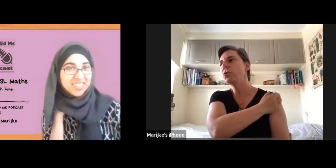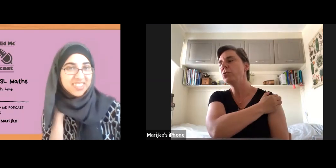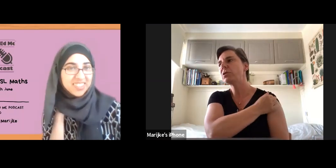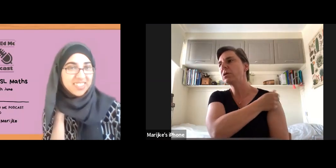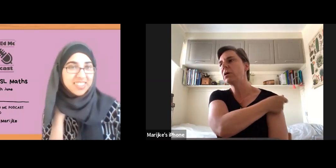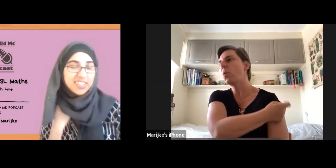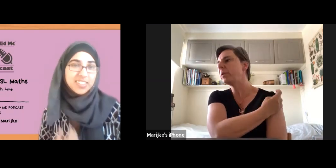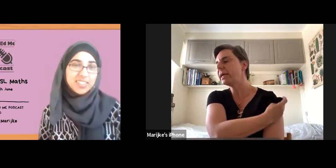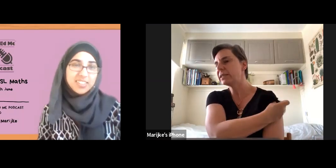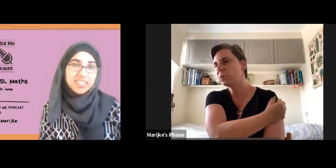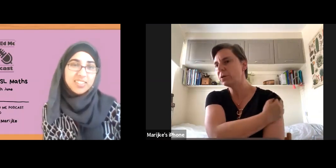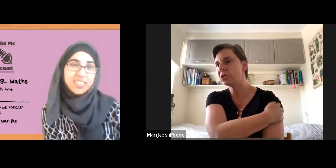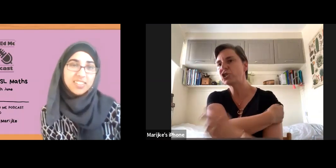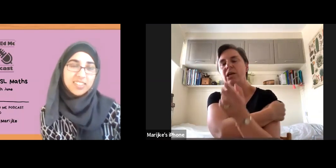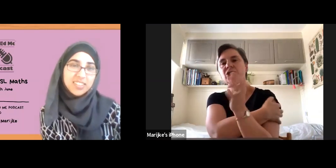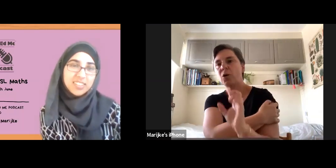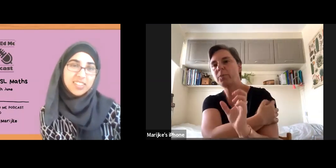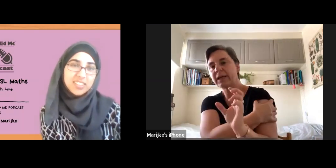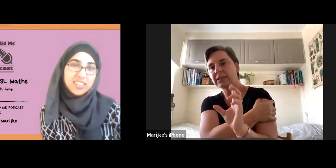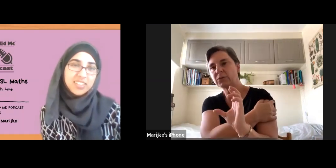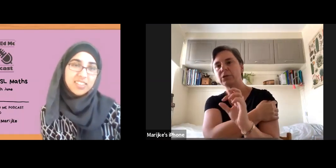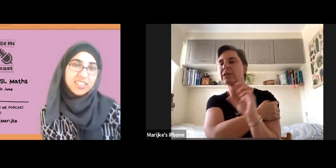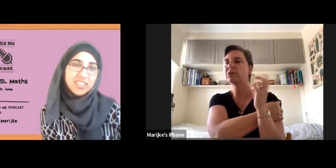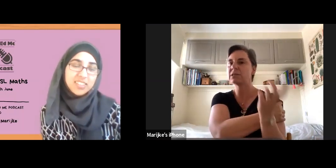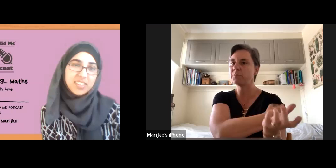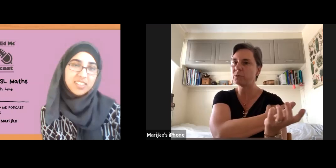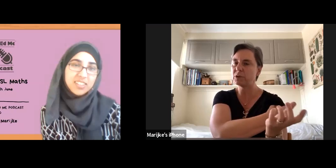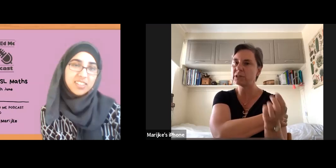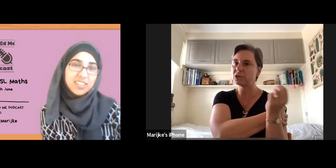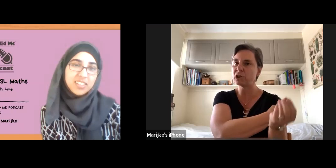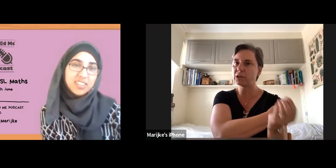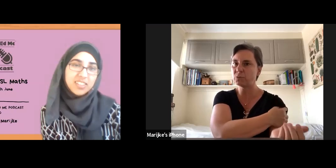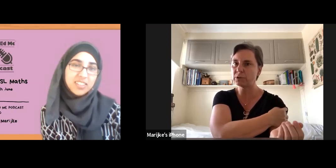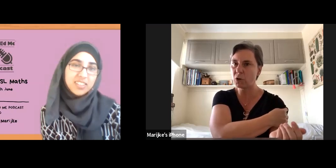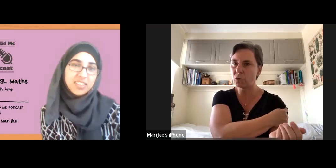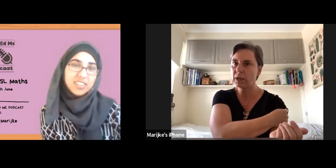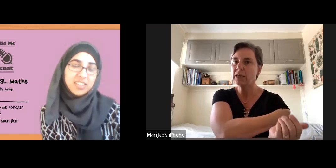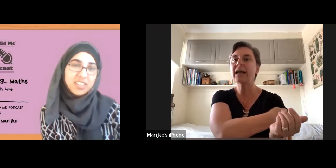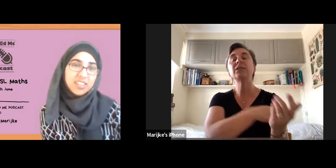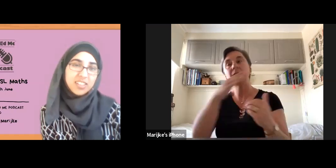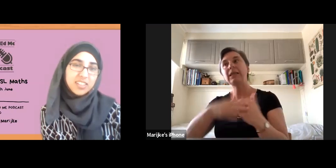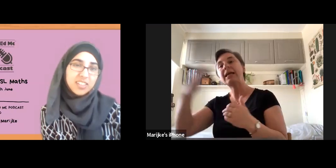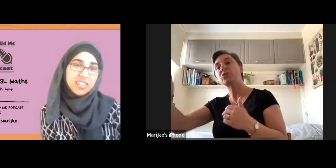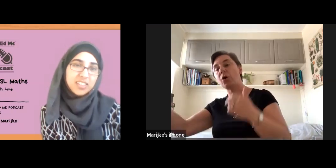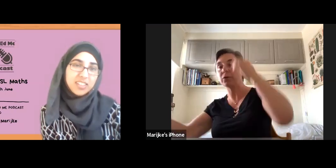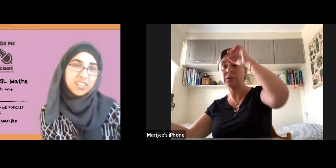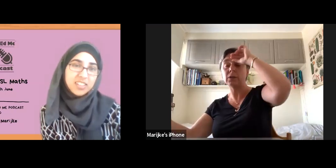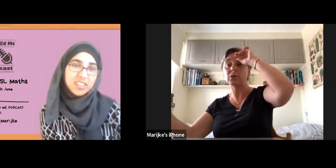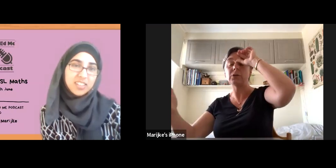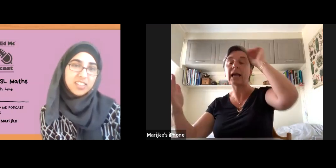use complicated words. Change the complicated words into simple words that the child will know. Yes, later on, you can